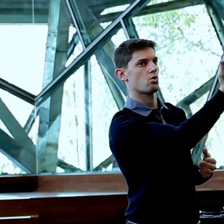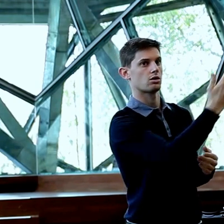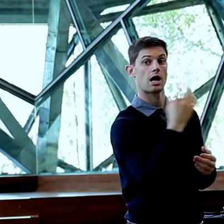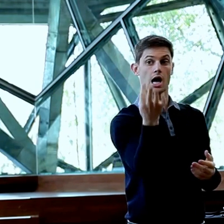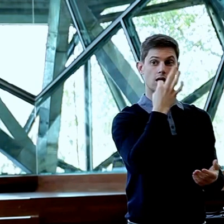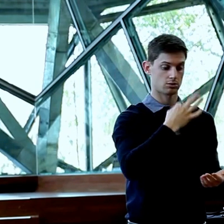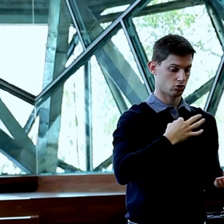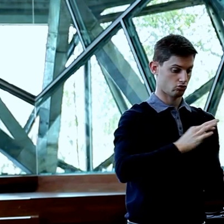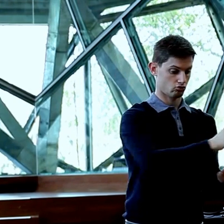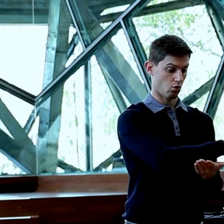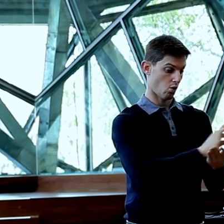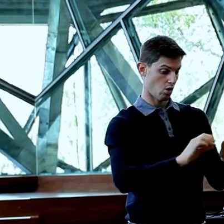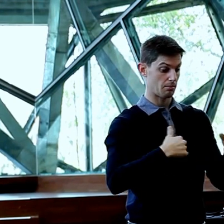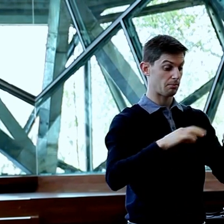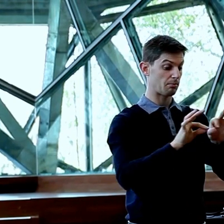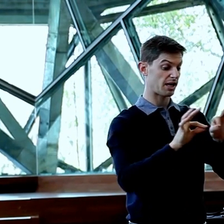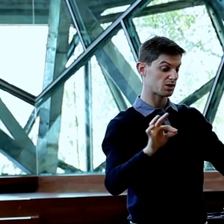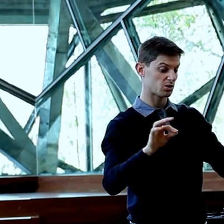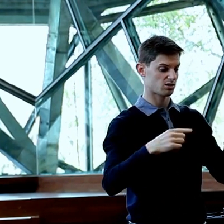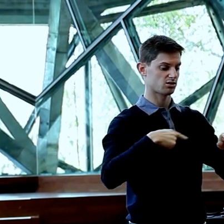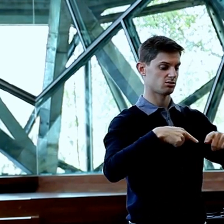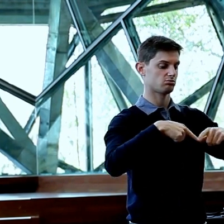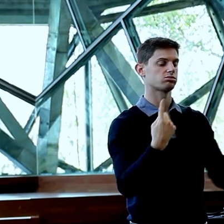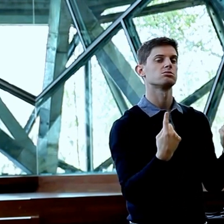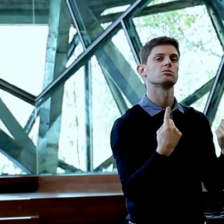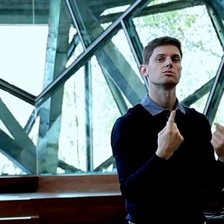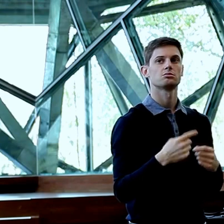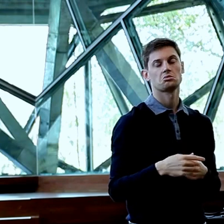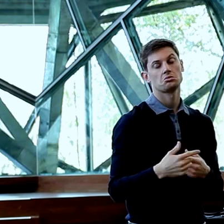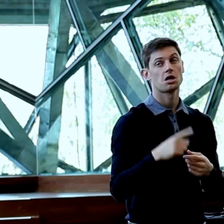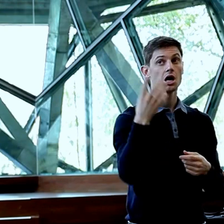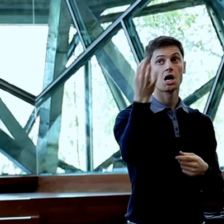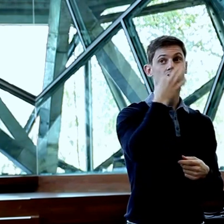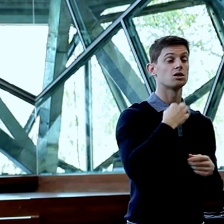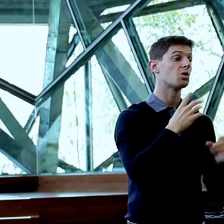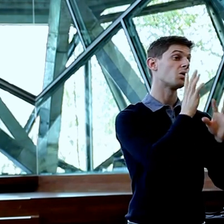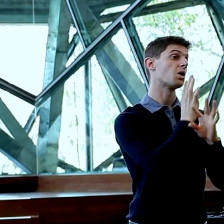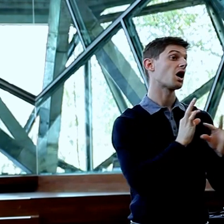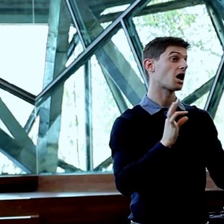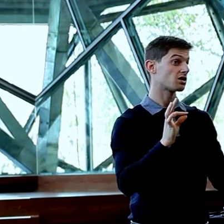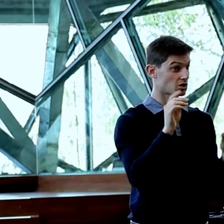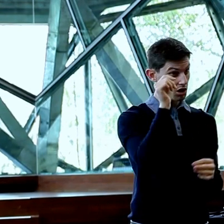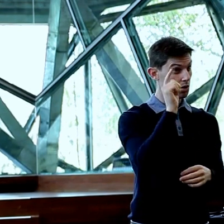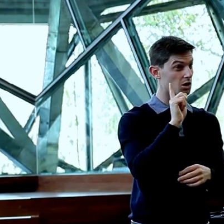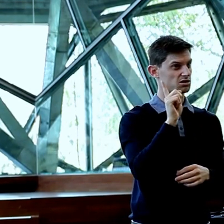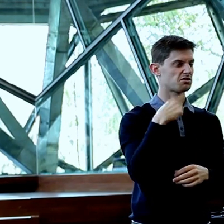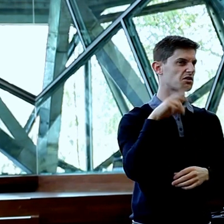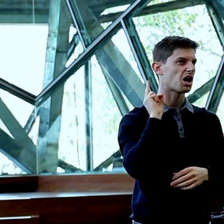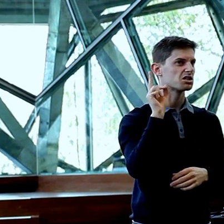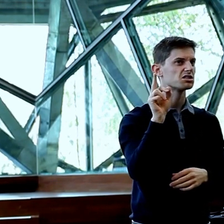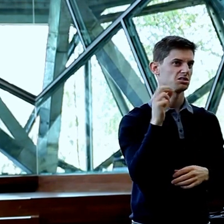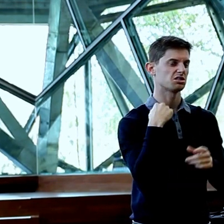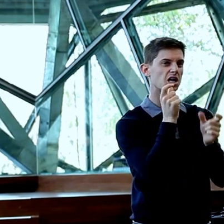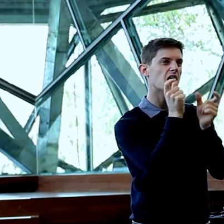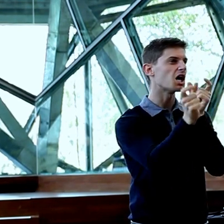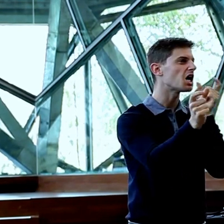picture, I used to snap the pencils. And when the teacher asked me to be quiet, you guessed it, I'd be screaming from the top of